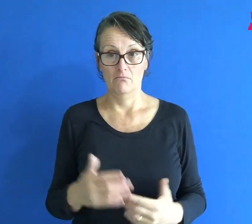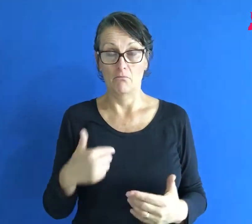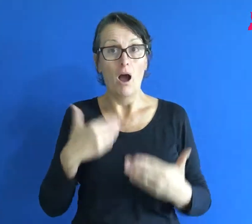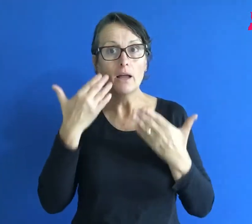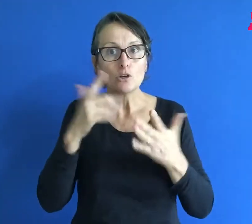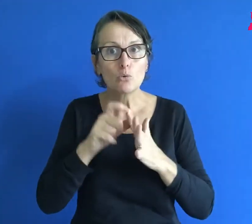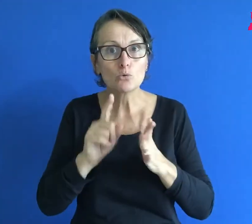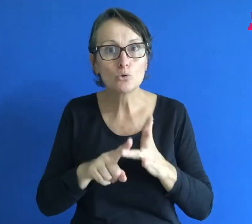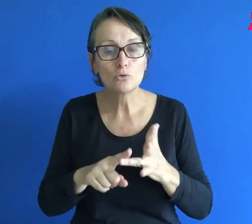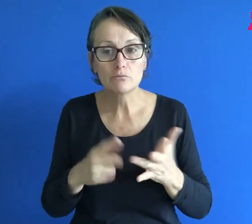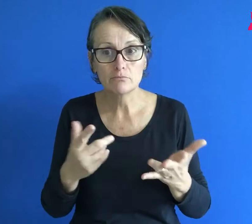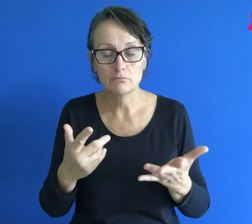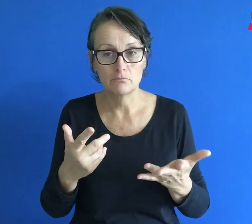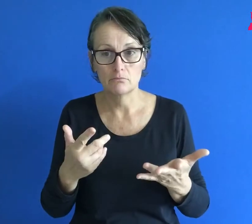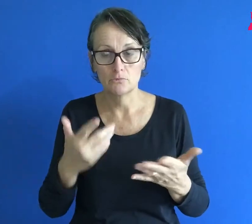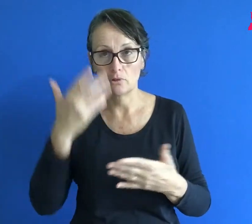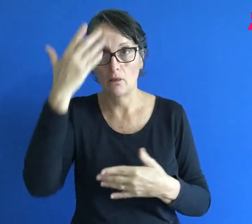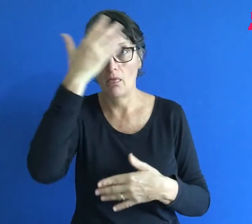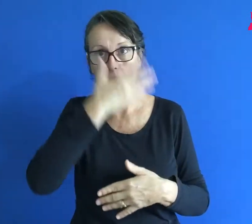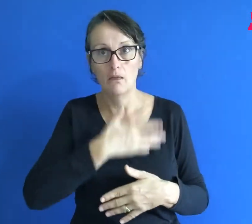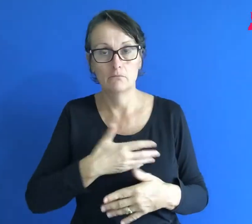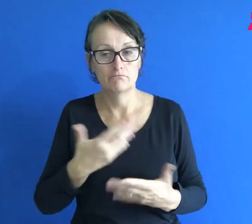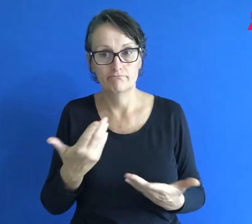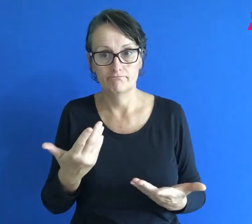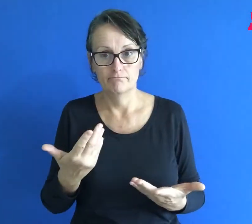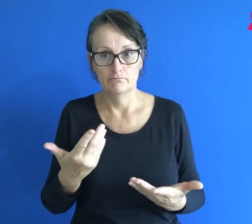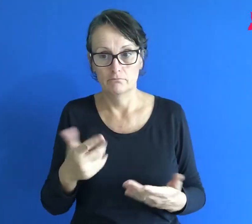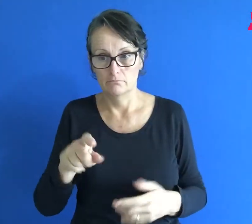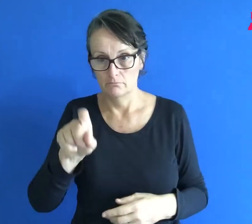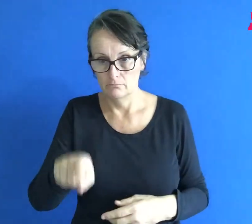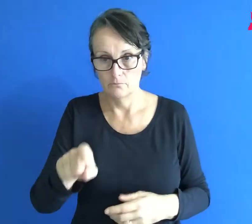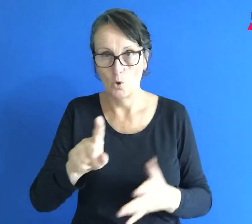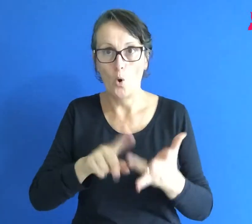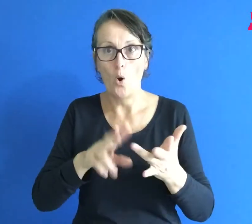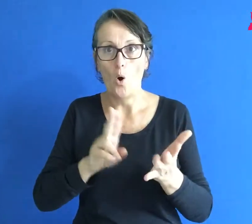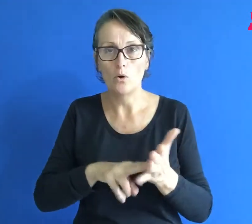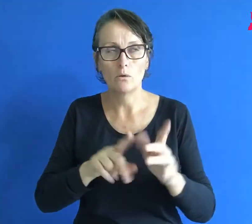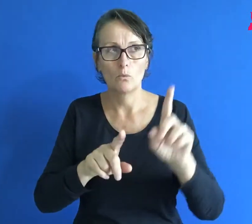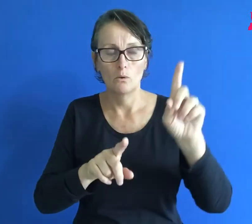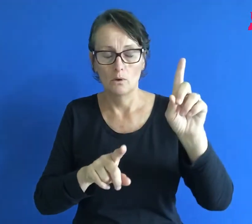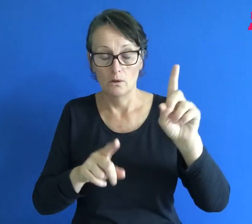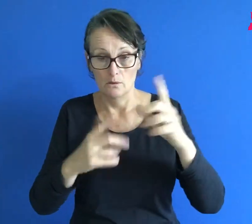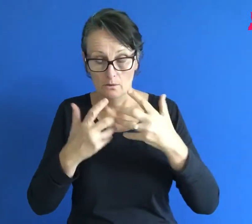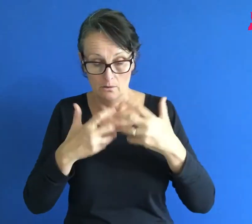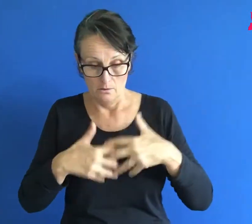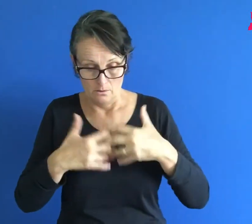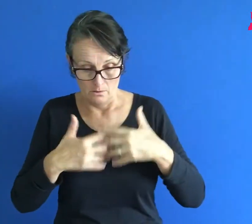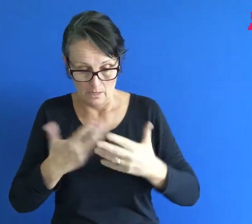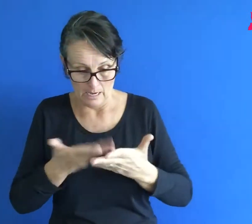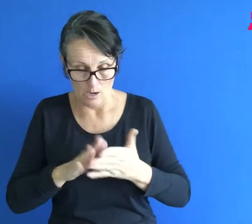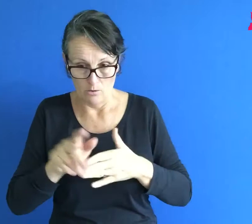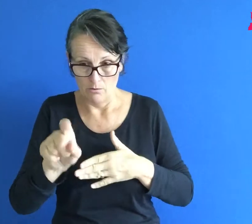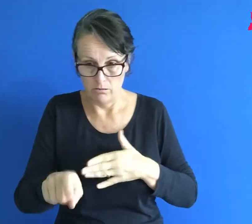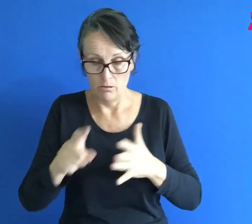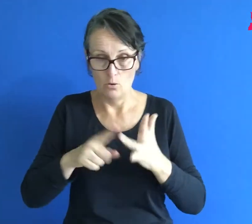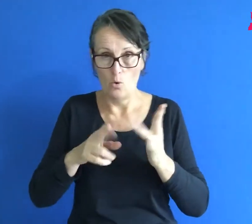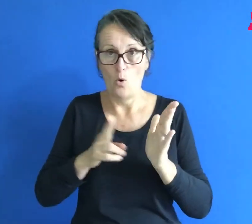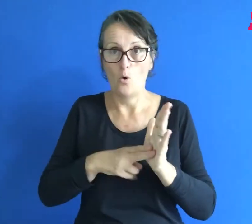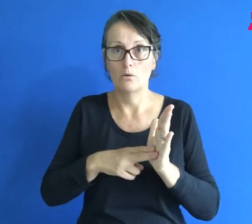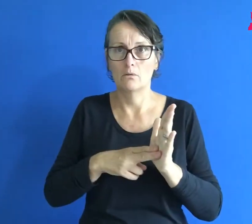You were just catatonic in front of the computer. How do you turn a computer on? Give me 10 minutes, I'll work it out. Can you all stop hanging around me? And when I